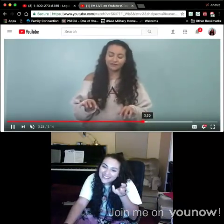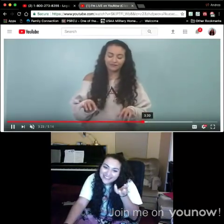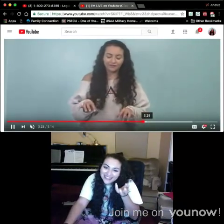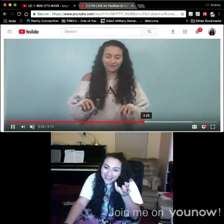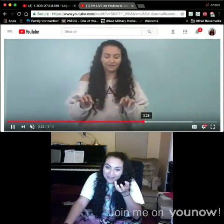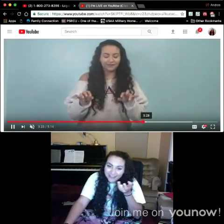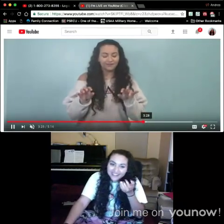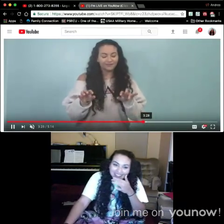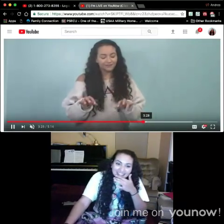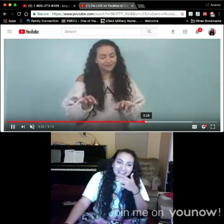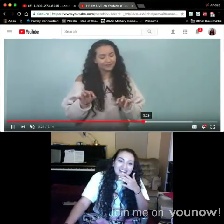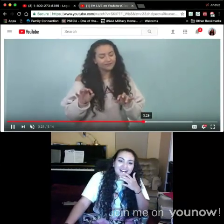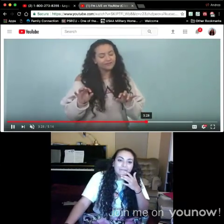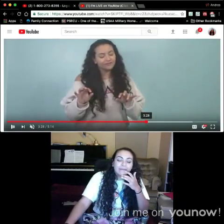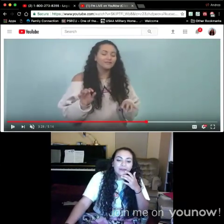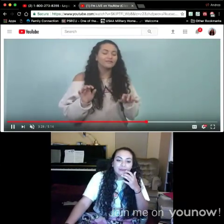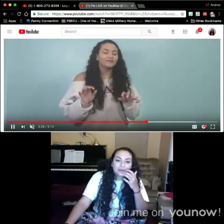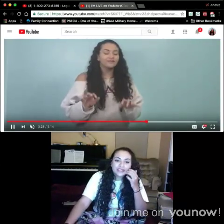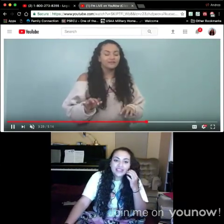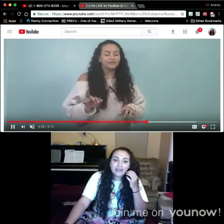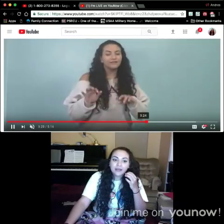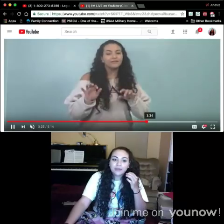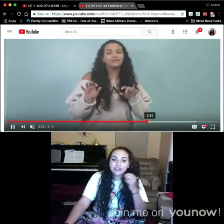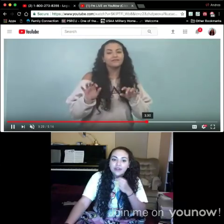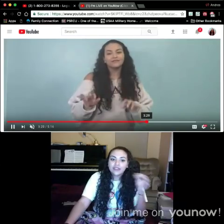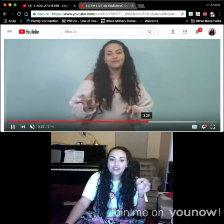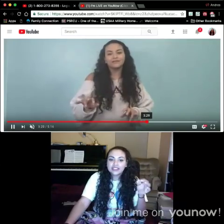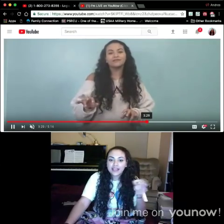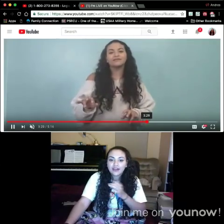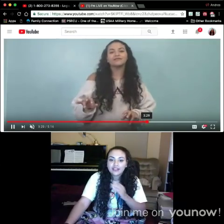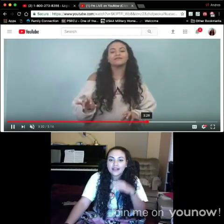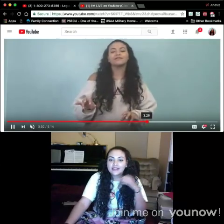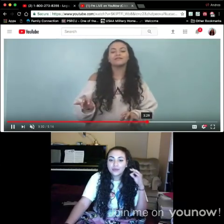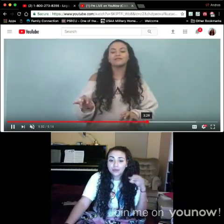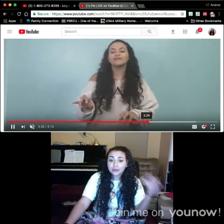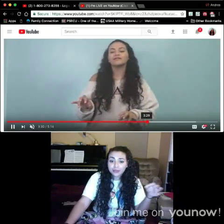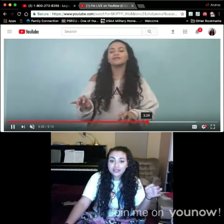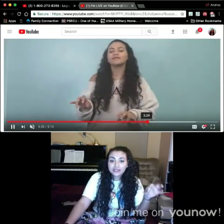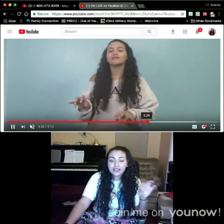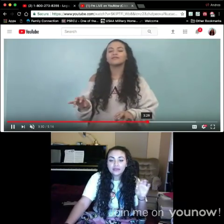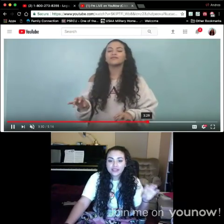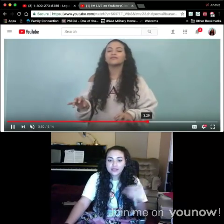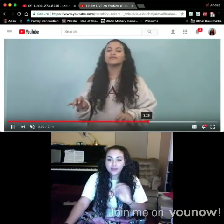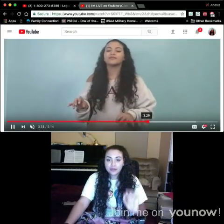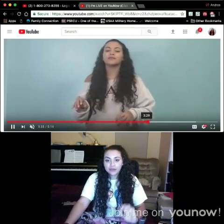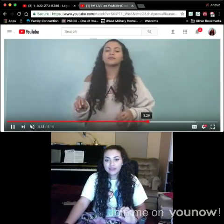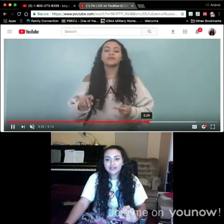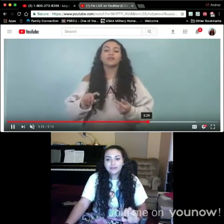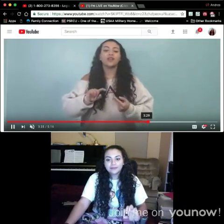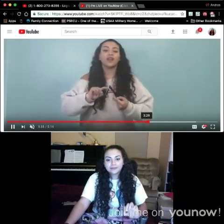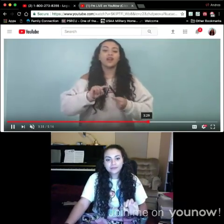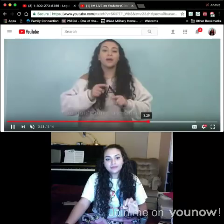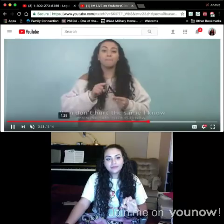So that just didn't happen. I don't remember what she's saying, but I'm pretty sure everything she's saying are signs that we've done previously and phrases we've done